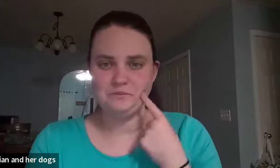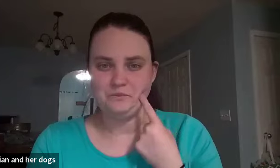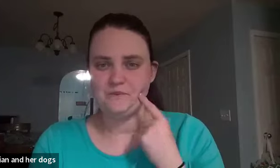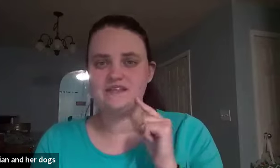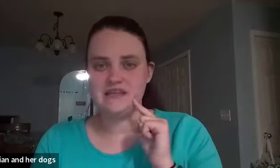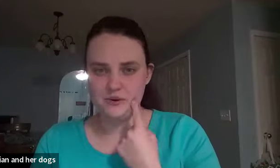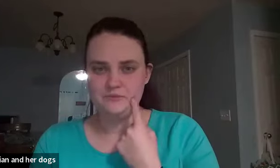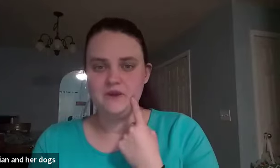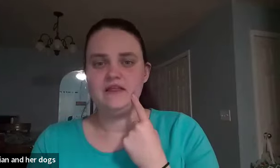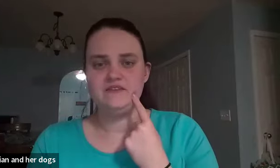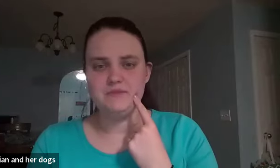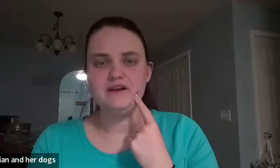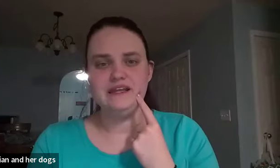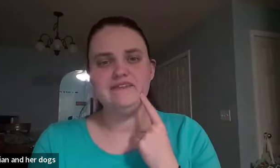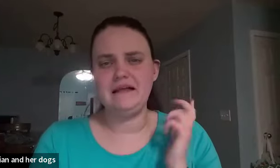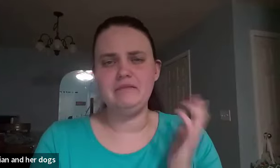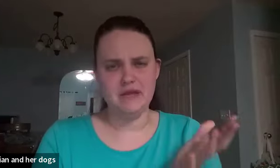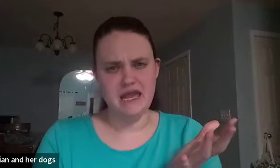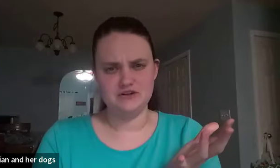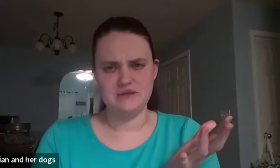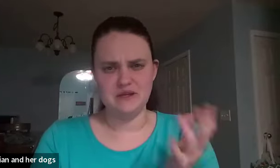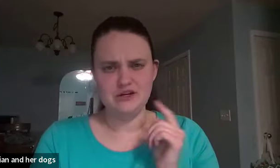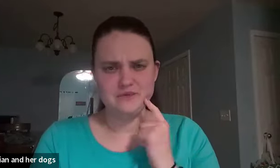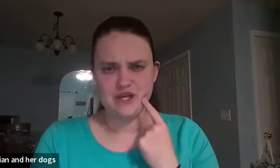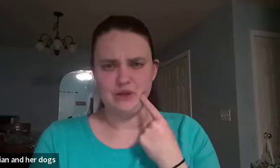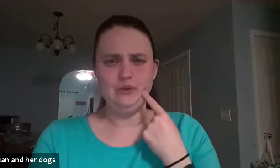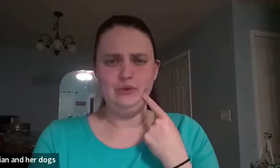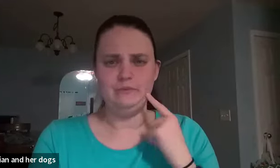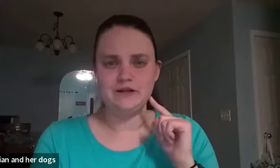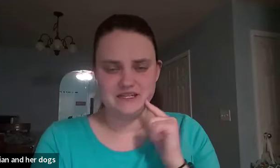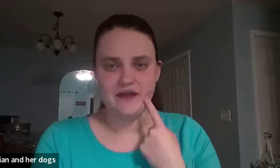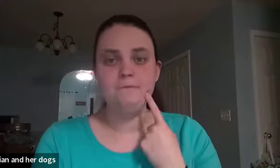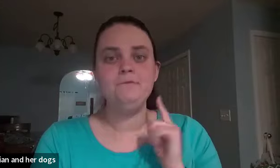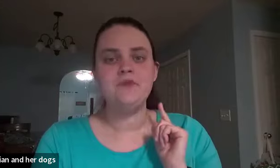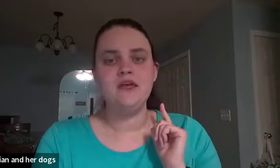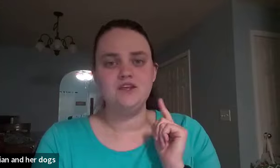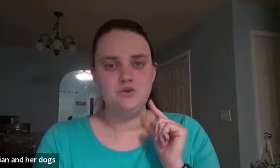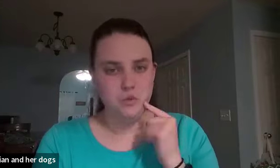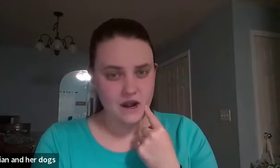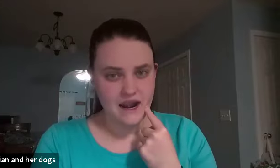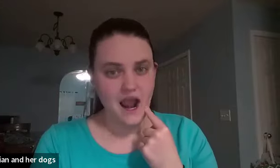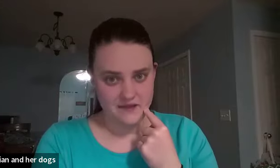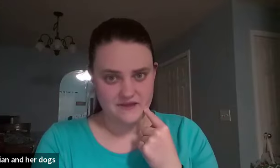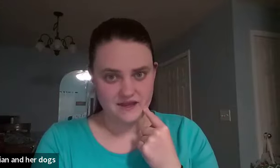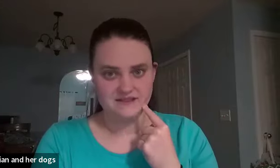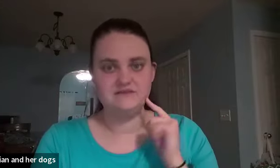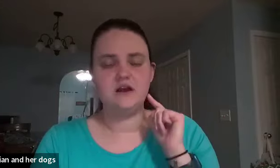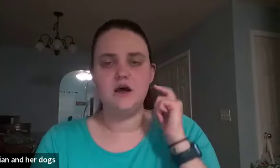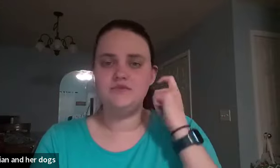it. Sour. Like think about eating like a lemon head or something and your lips kind of like, ooh, purse like that. You want to add that.